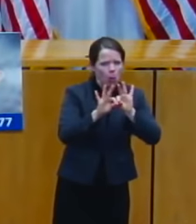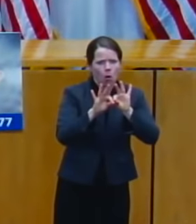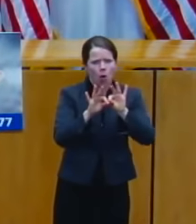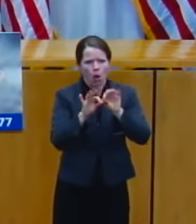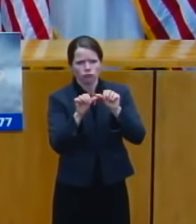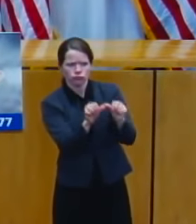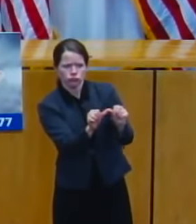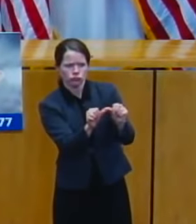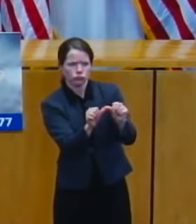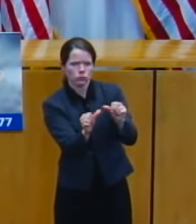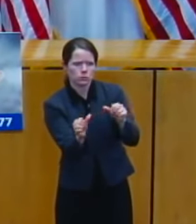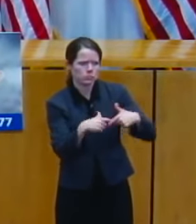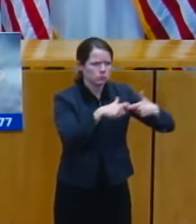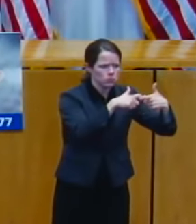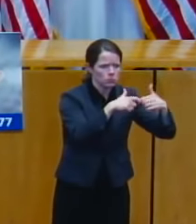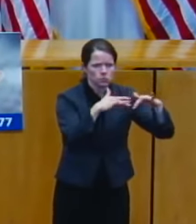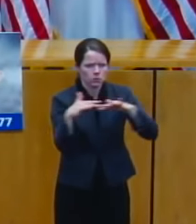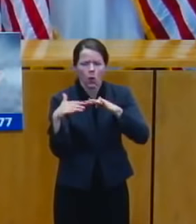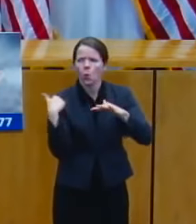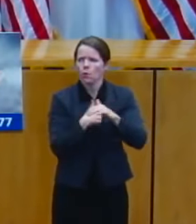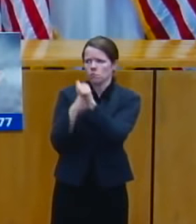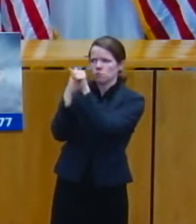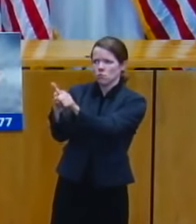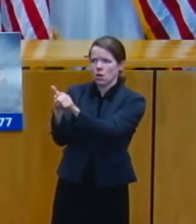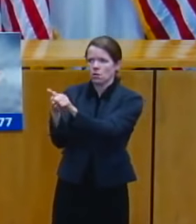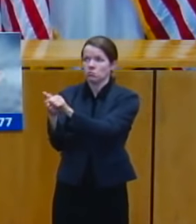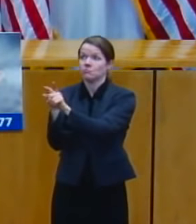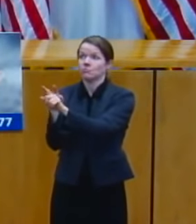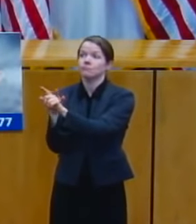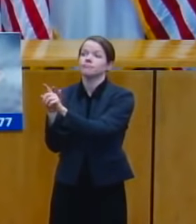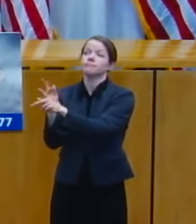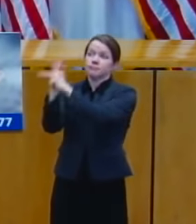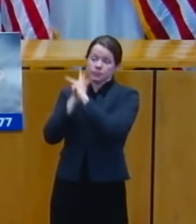considered essential. Basically down to infrastructure, housing,